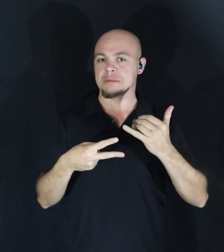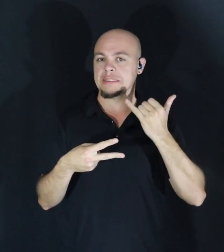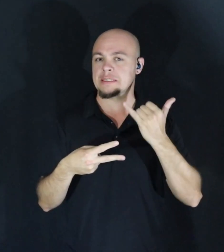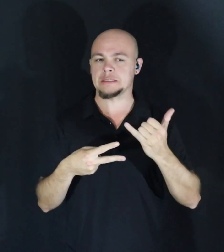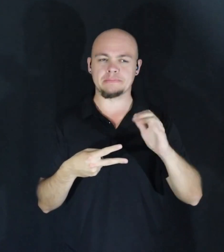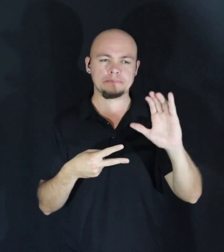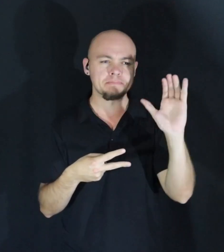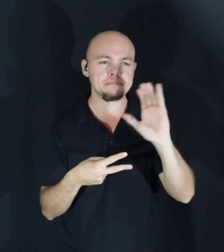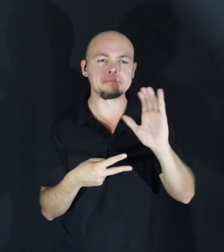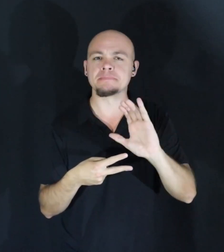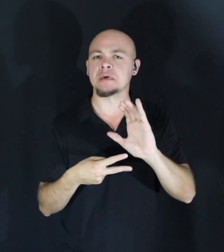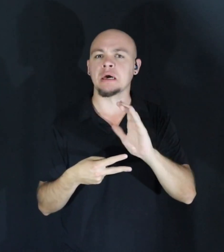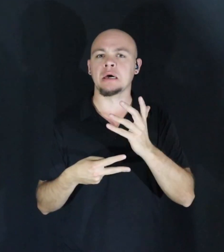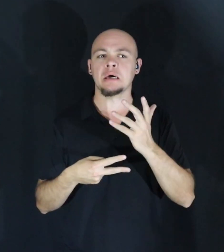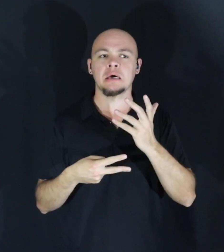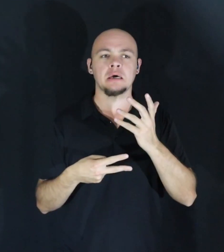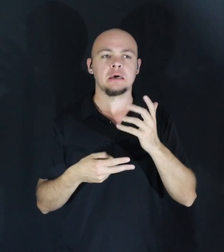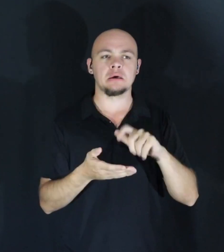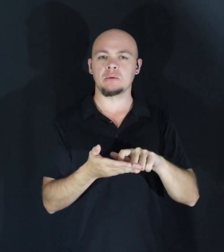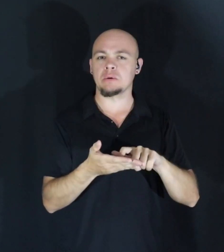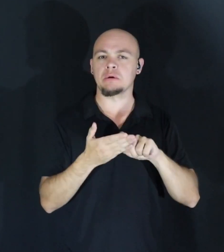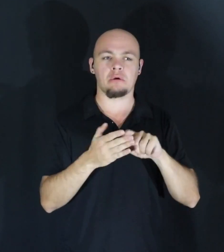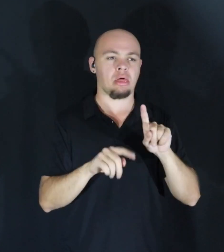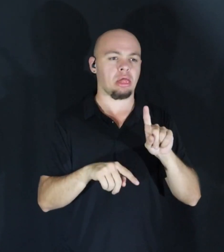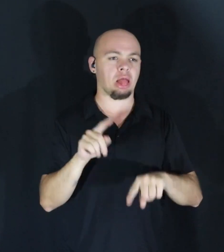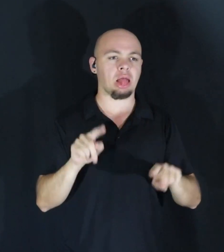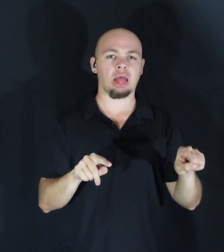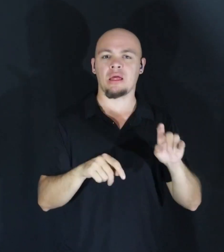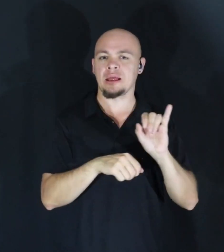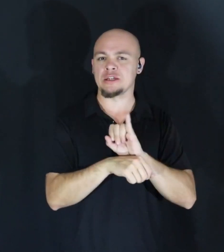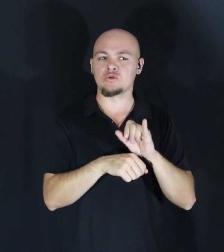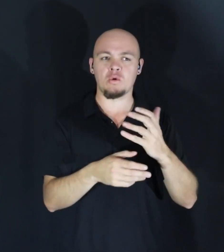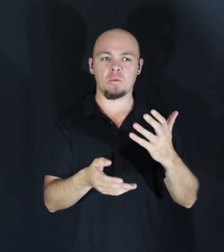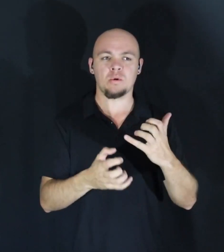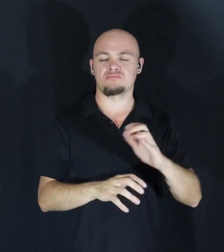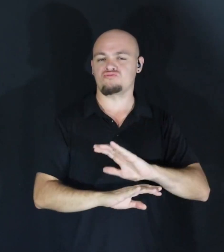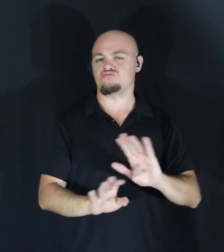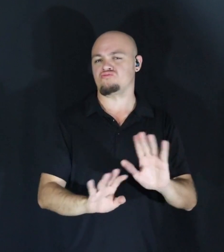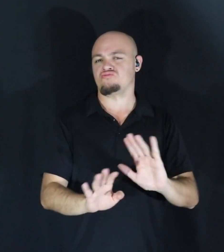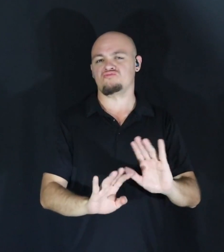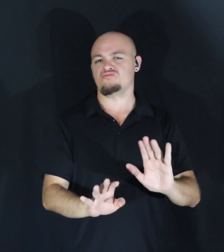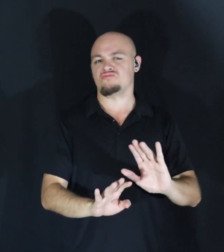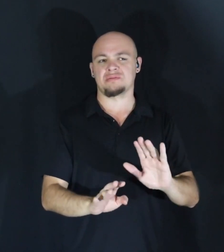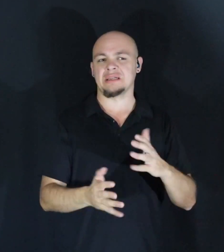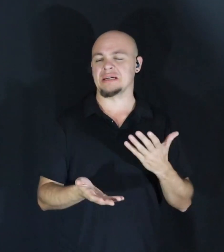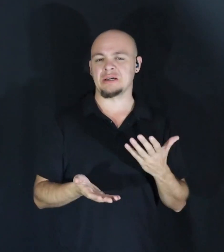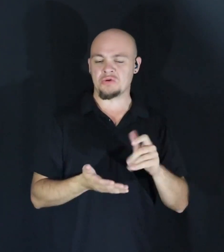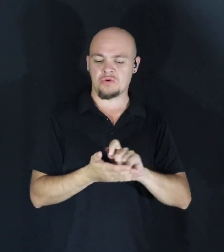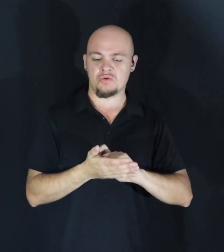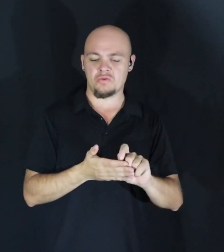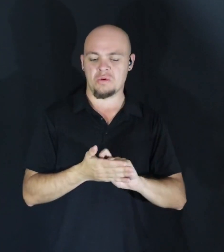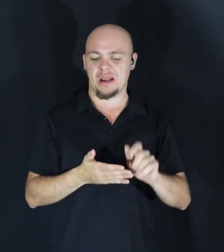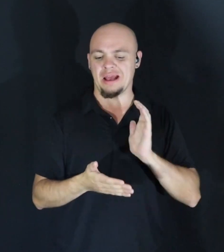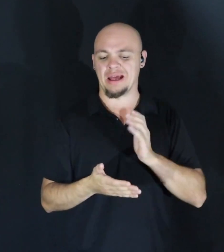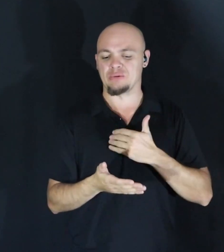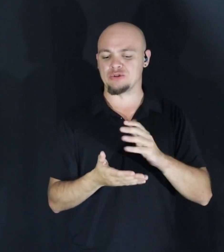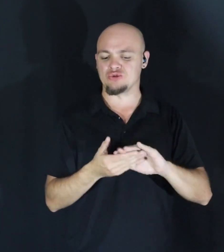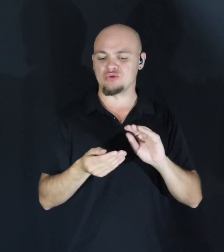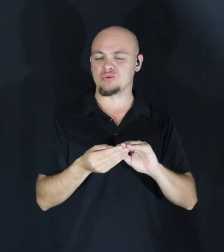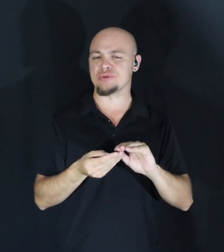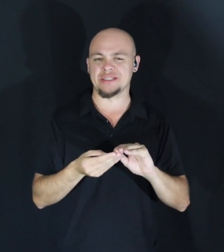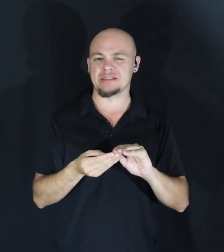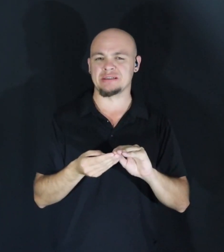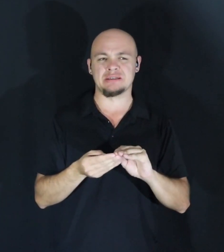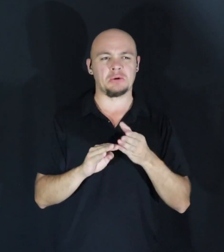go beyond just demanding diversity from the industry. We are way past overdue to be writing down our own stories.